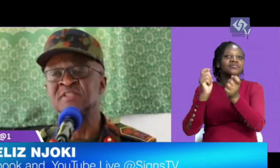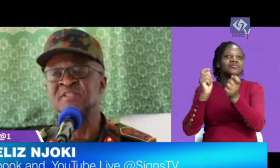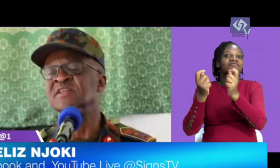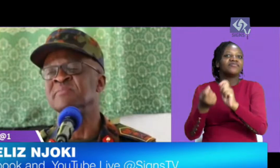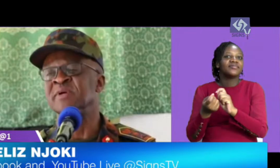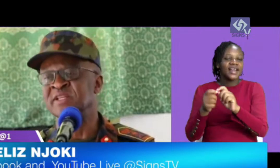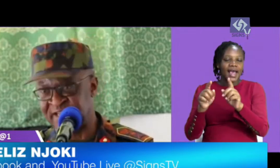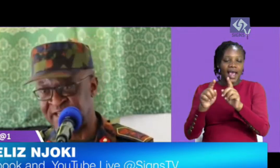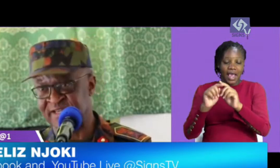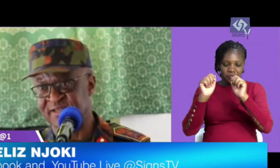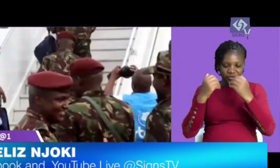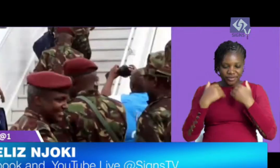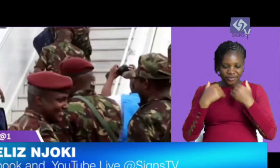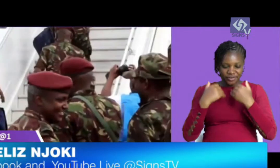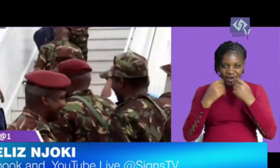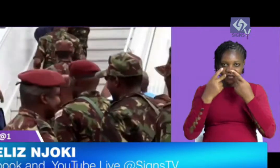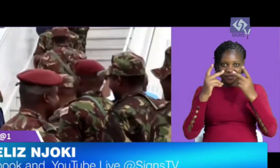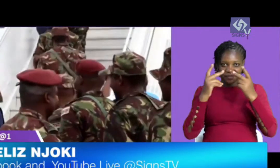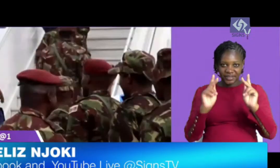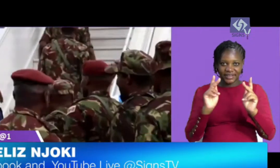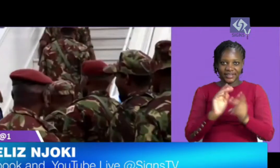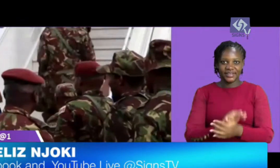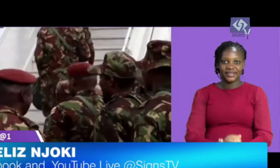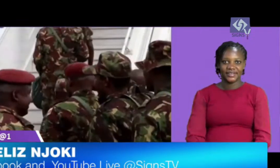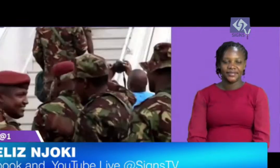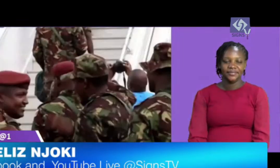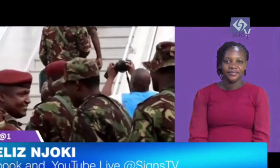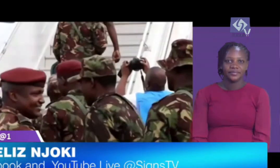that peace is maintained.